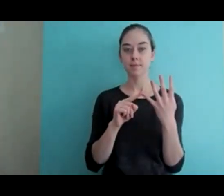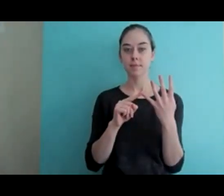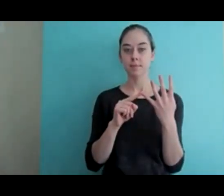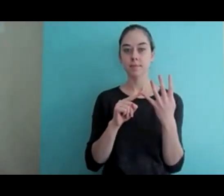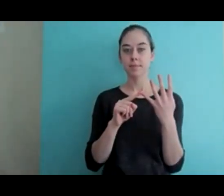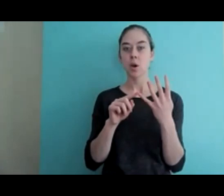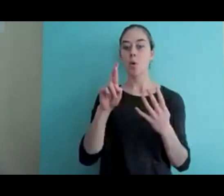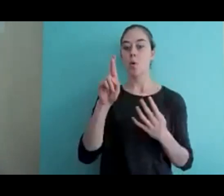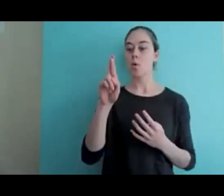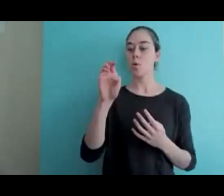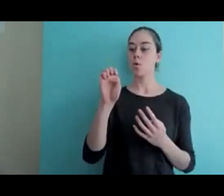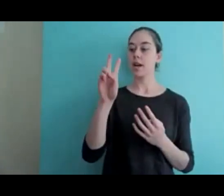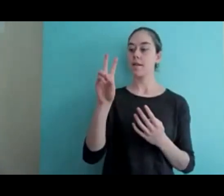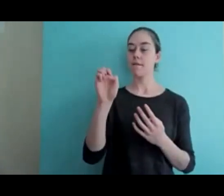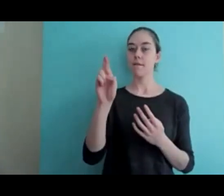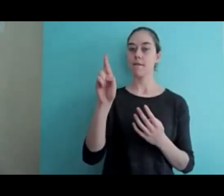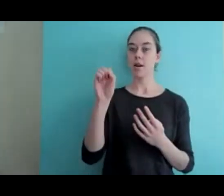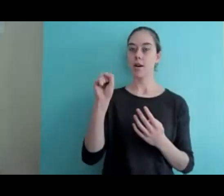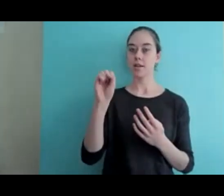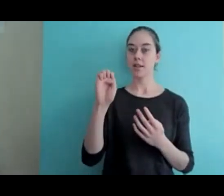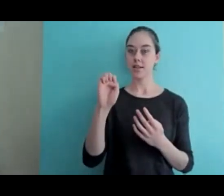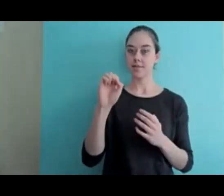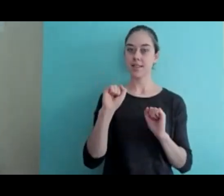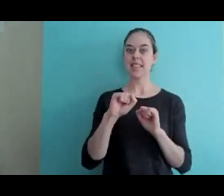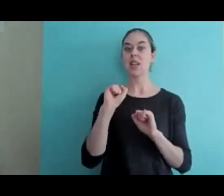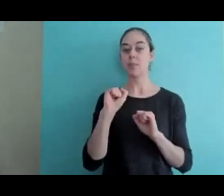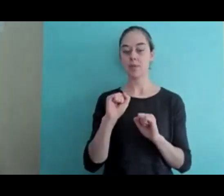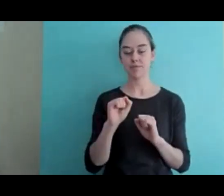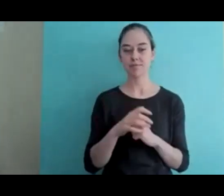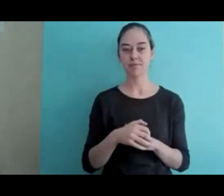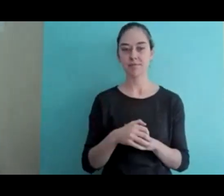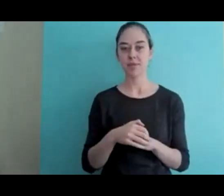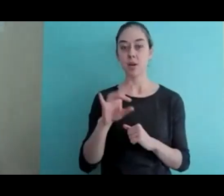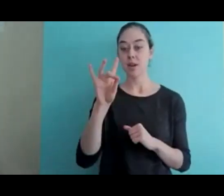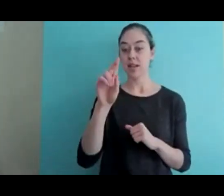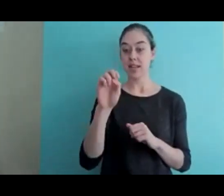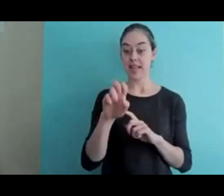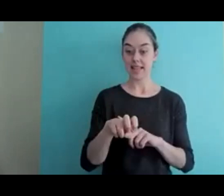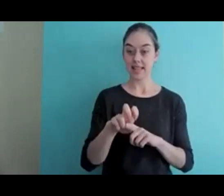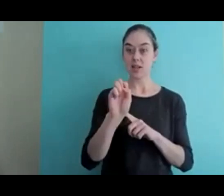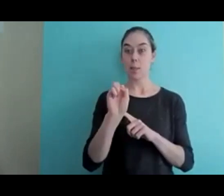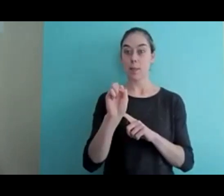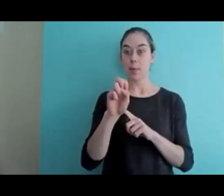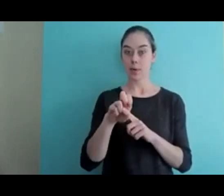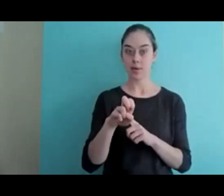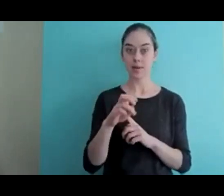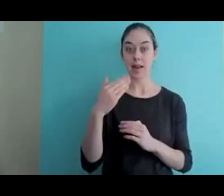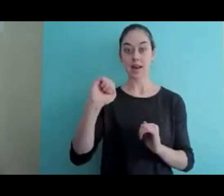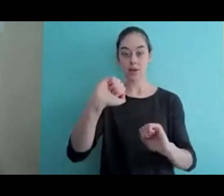reverse sit-ups. Lift your hips off the ground, roll your knees into your chest, and let your hips come off the